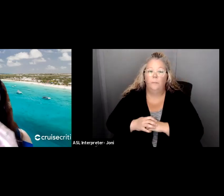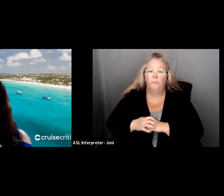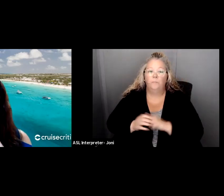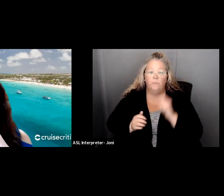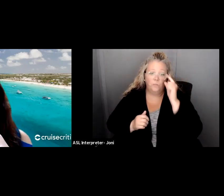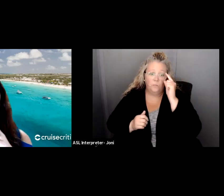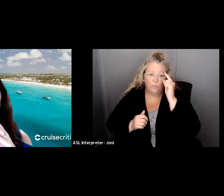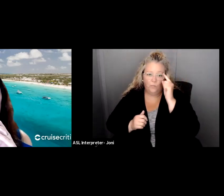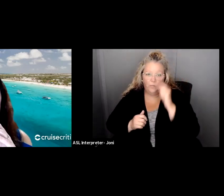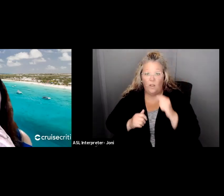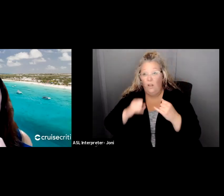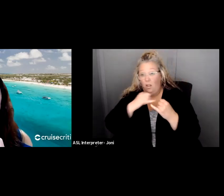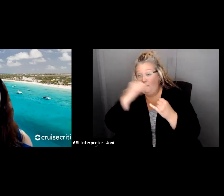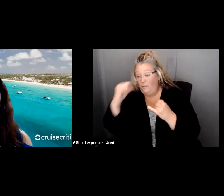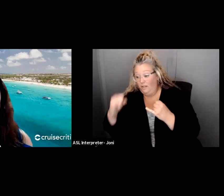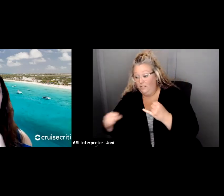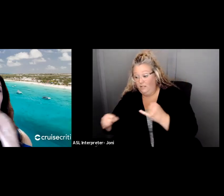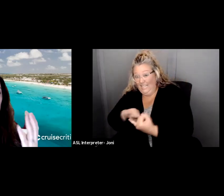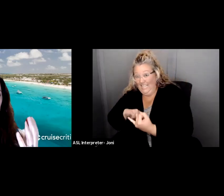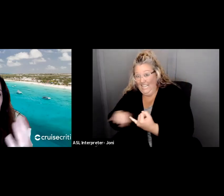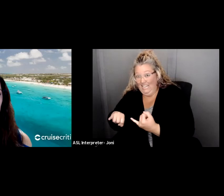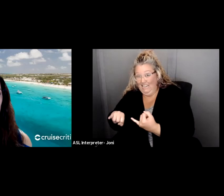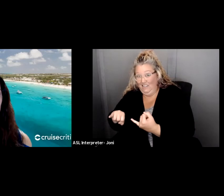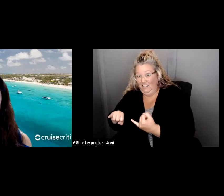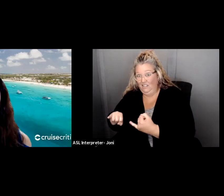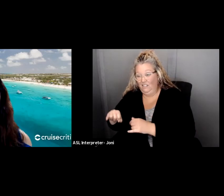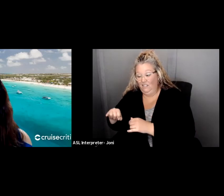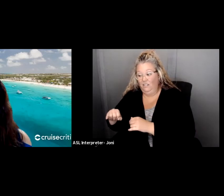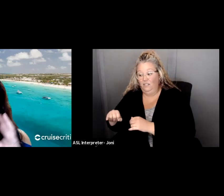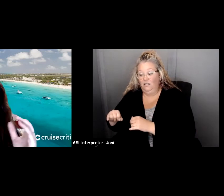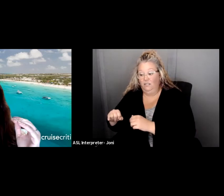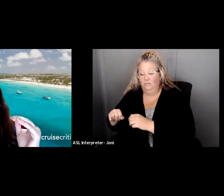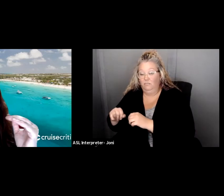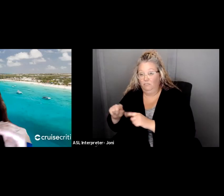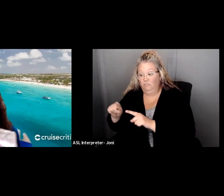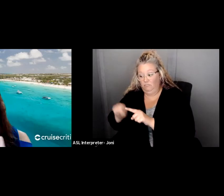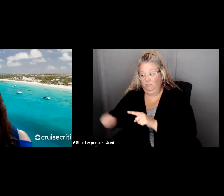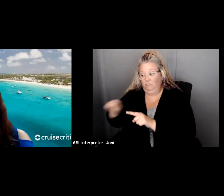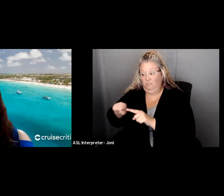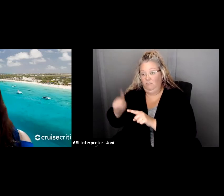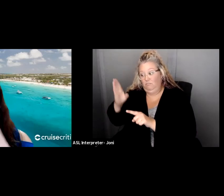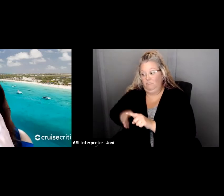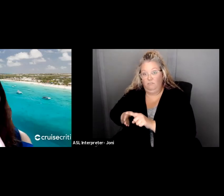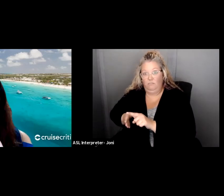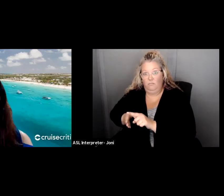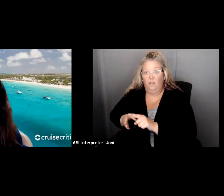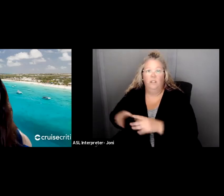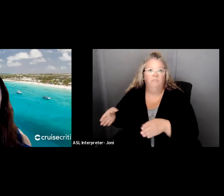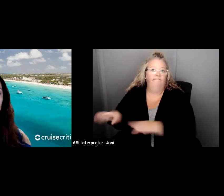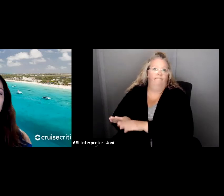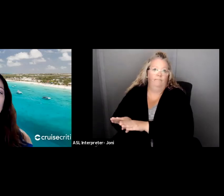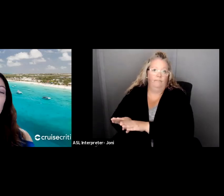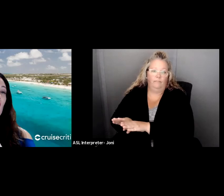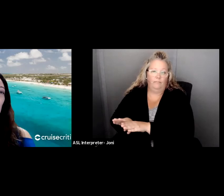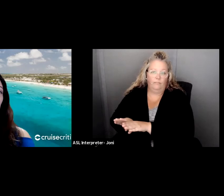little circle with a line through it saying closure. That, you know, the organization has dissolved, now it's closing.